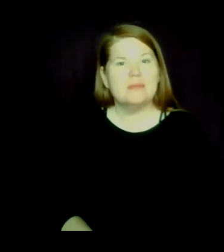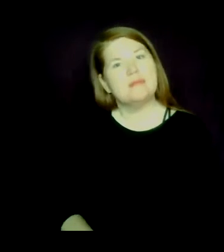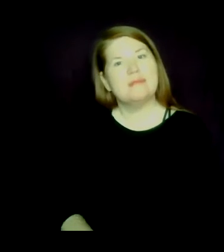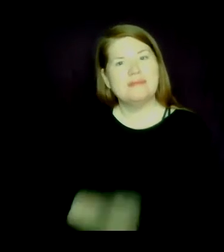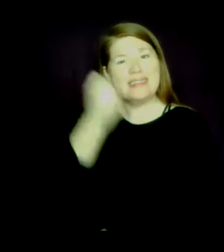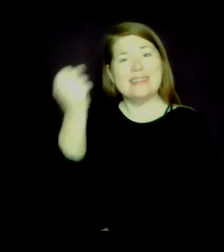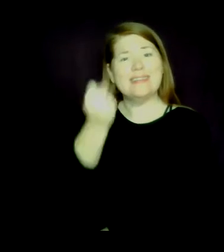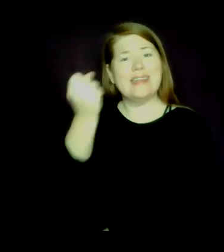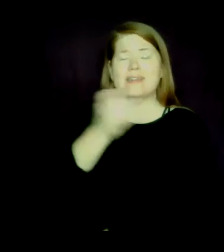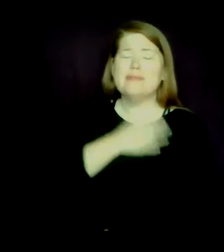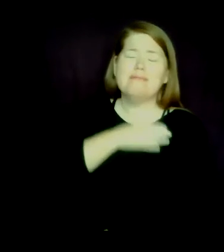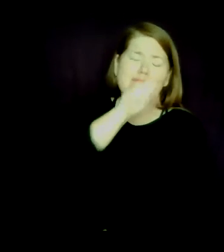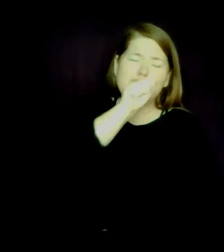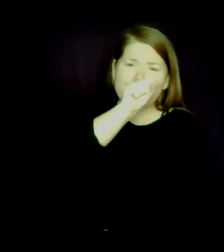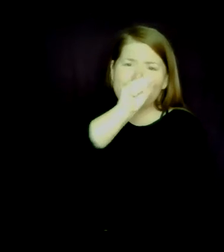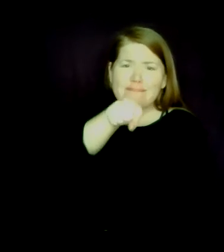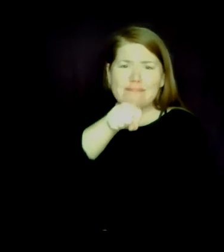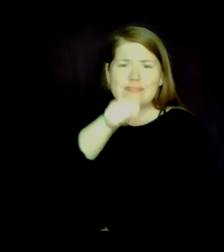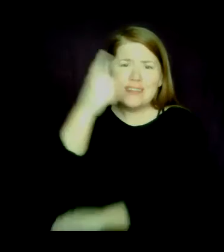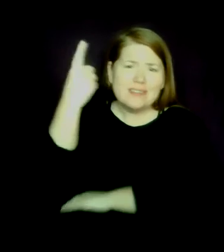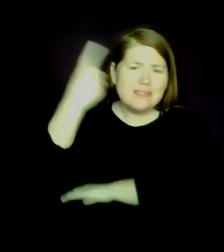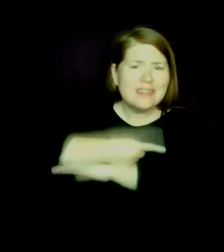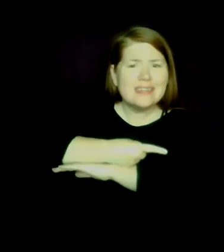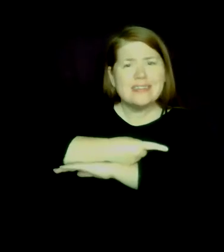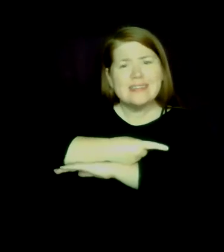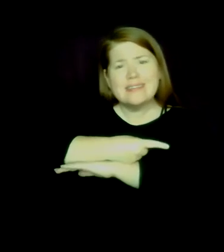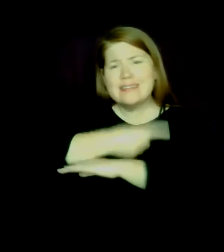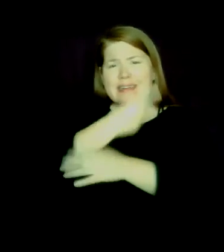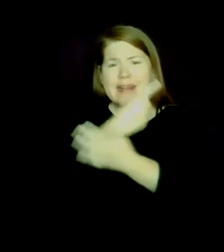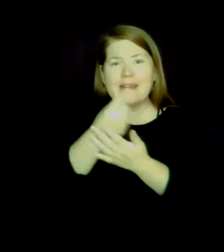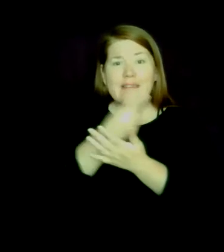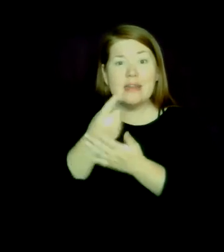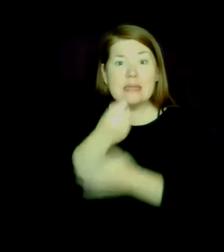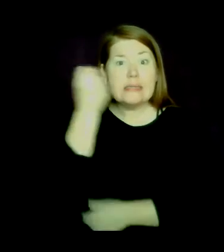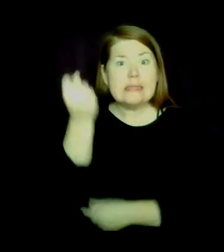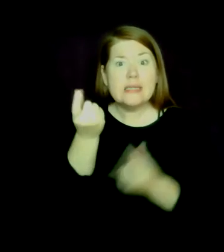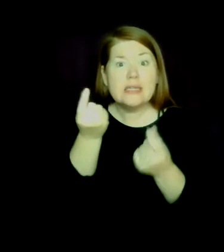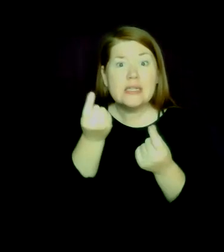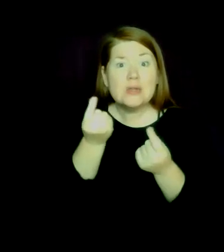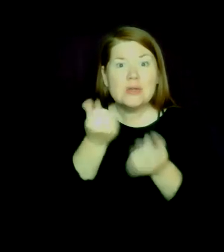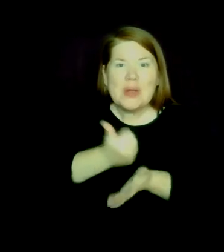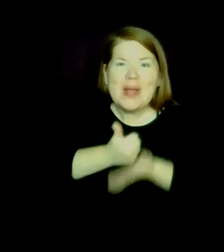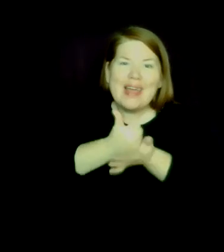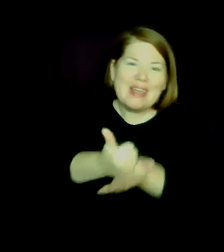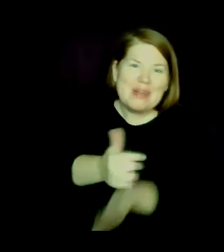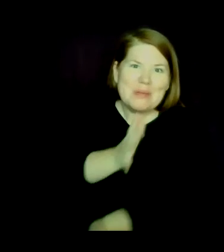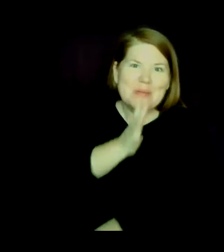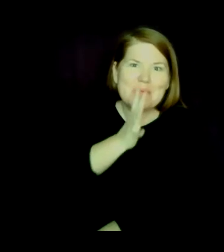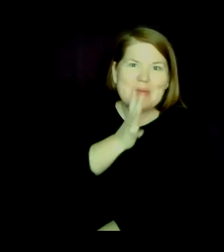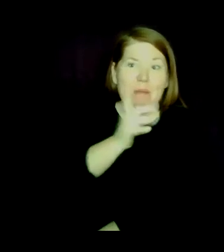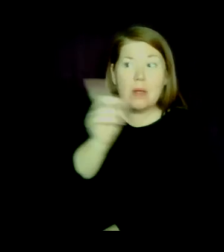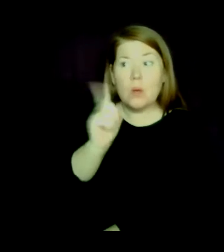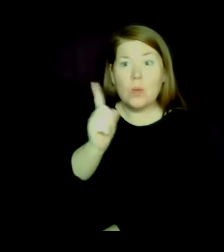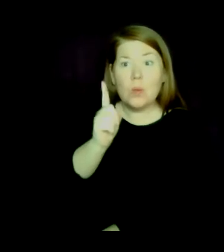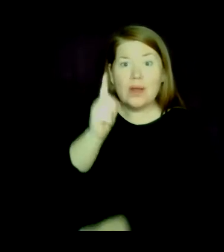Saturday is my favorite day of the week. Saturday is when I help Mama in her beauty parlor across